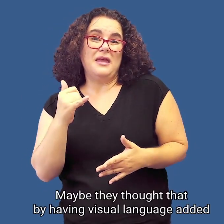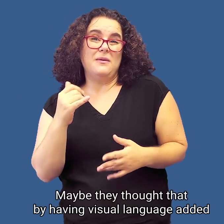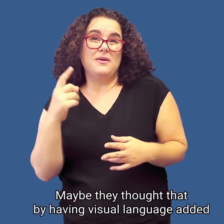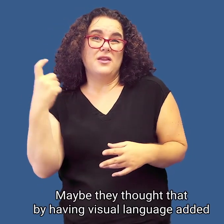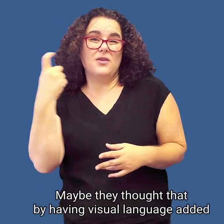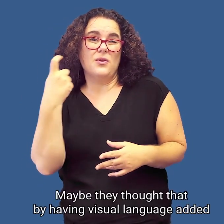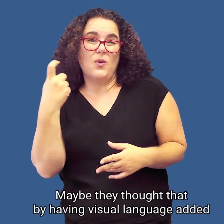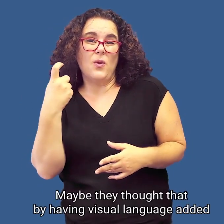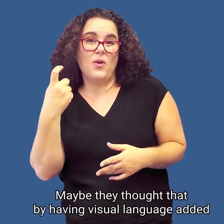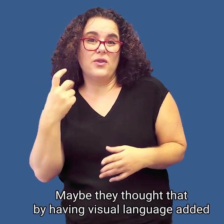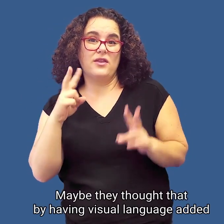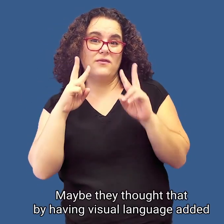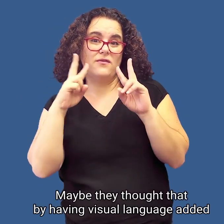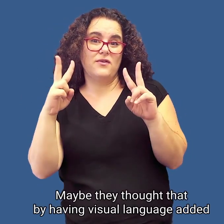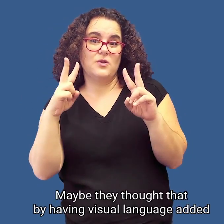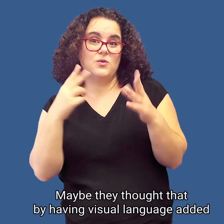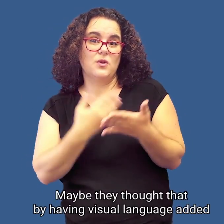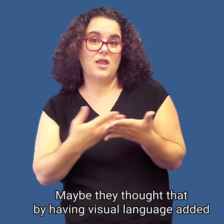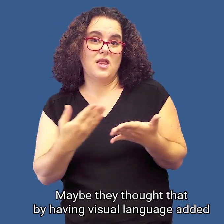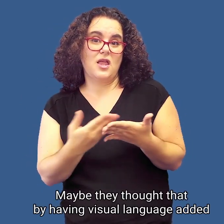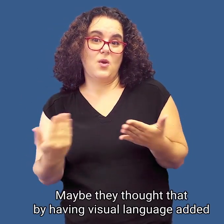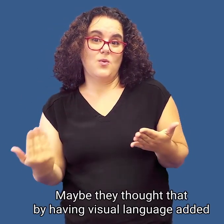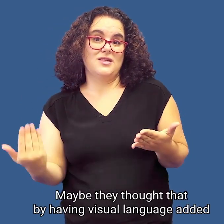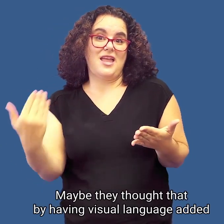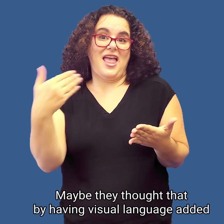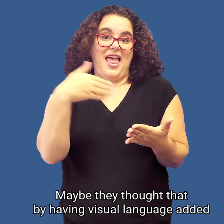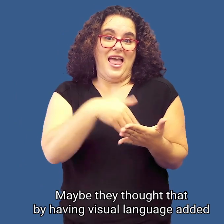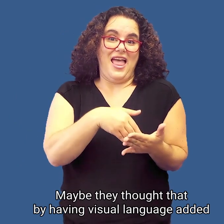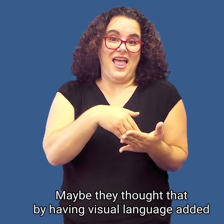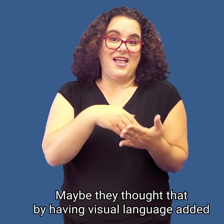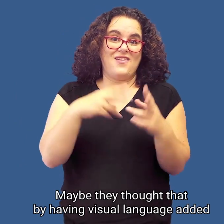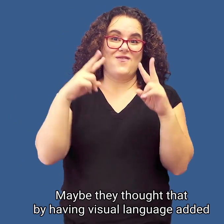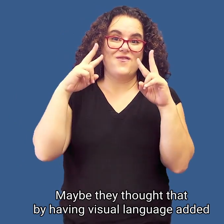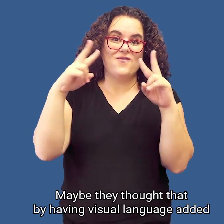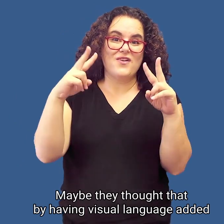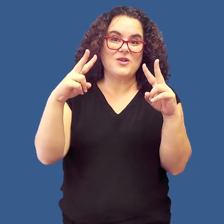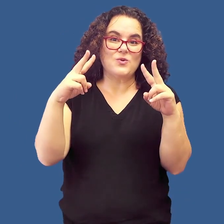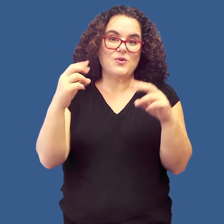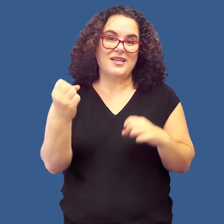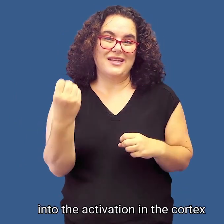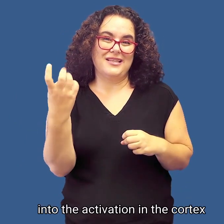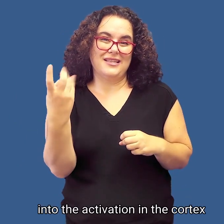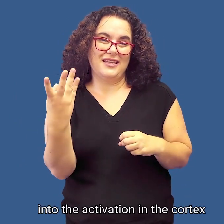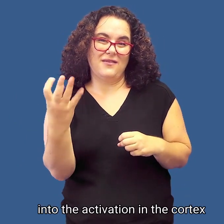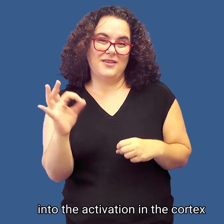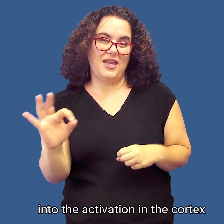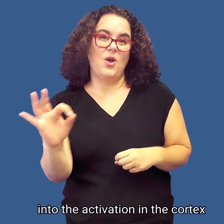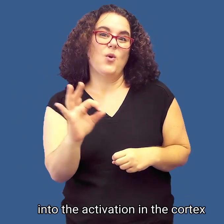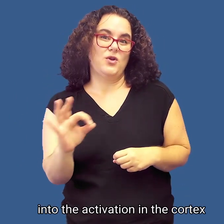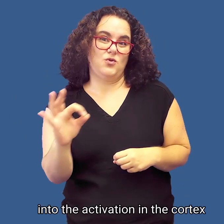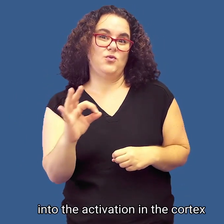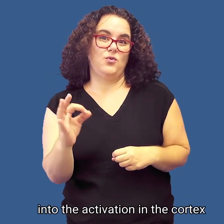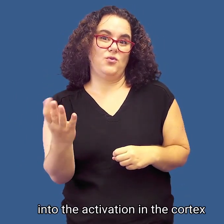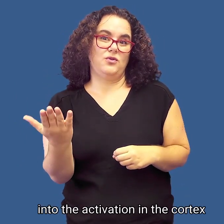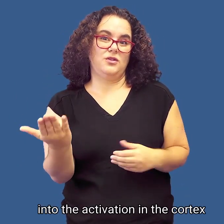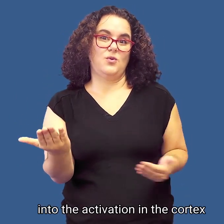Maybe they thought that by having visual language added into the activation in the